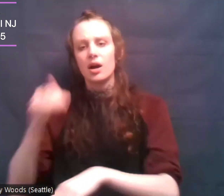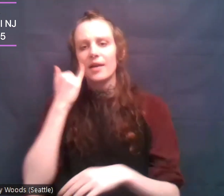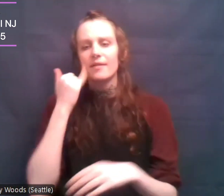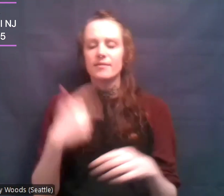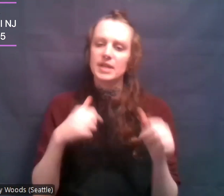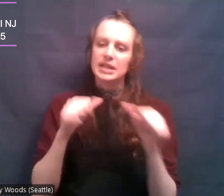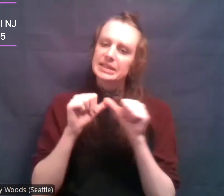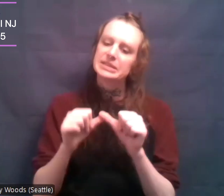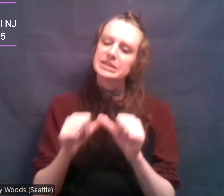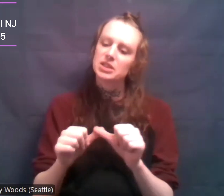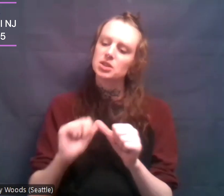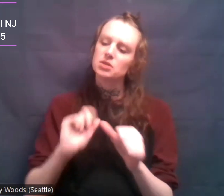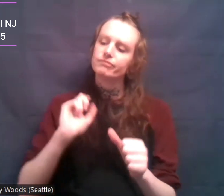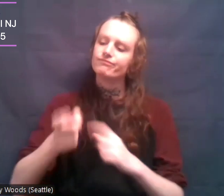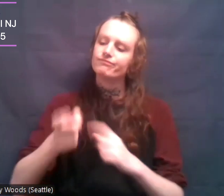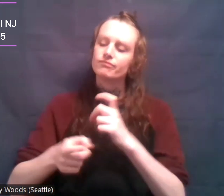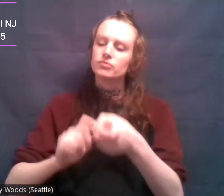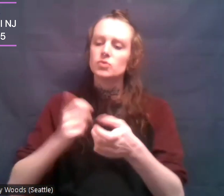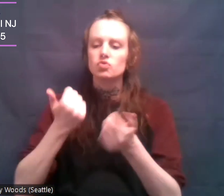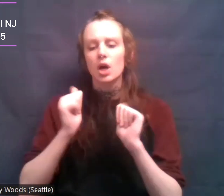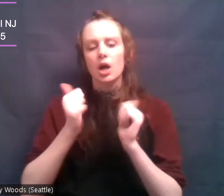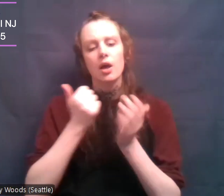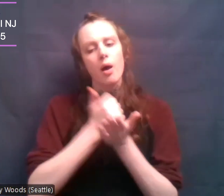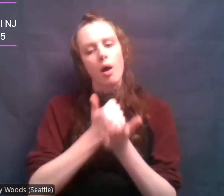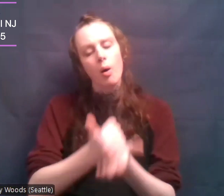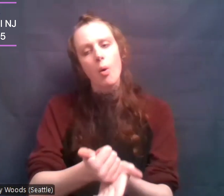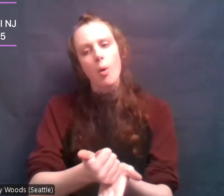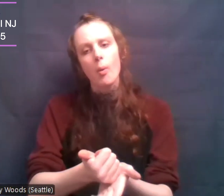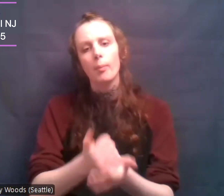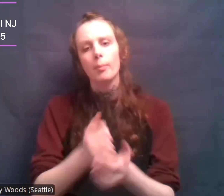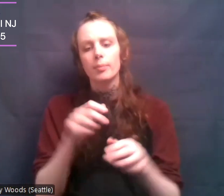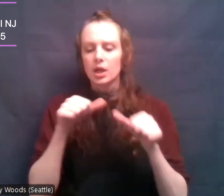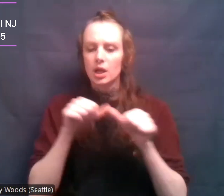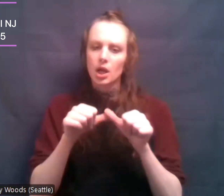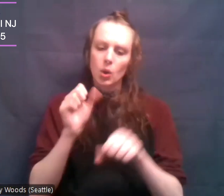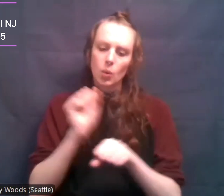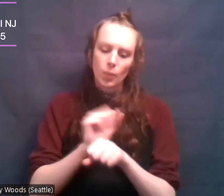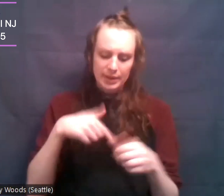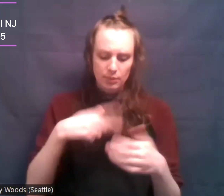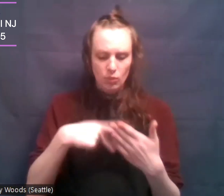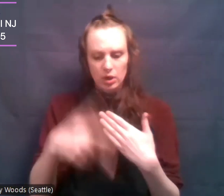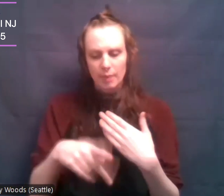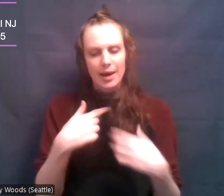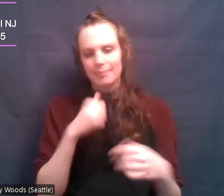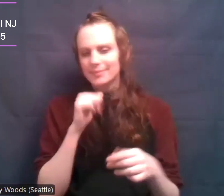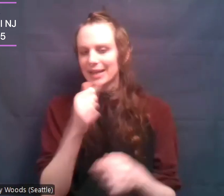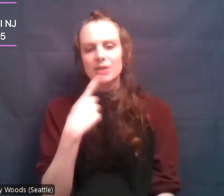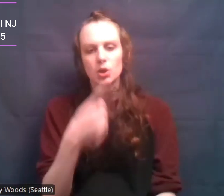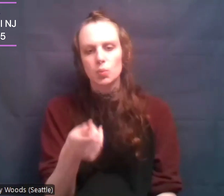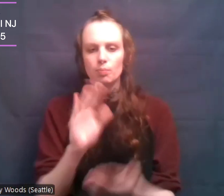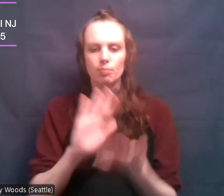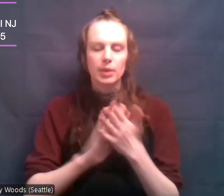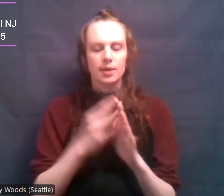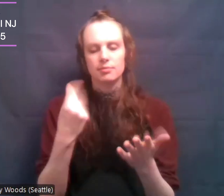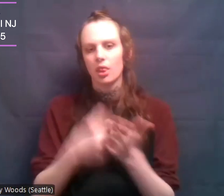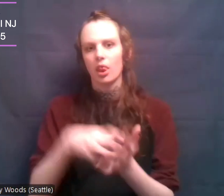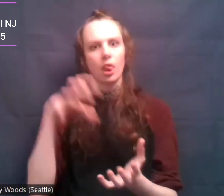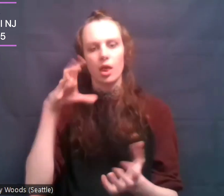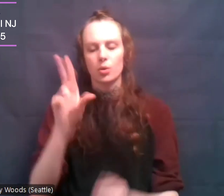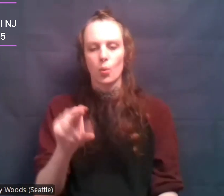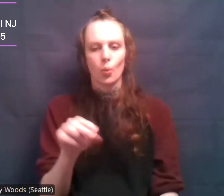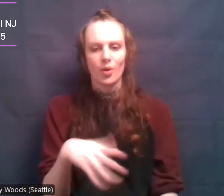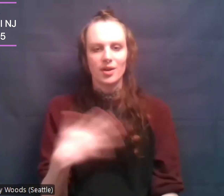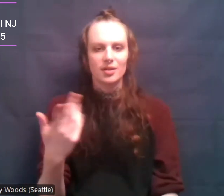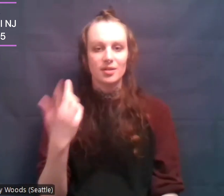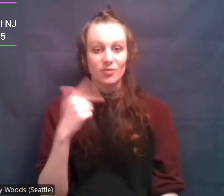and just keep working this program. You know, I'm not saying you're going to get rich, but like for me, I don't know. I don't